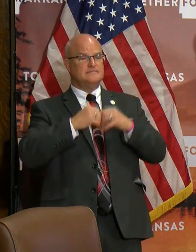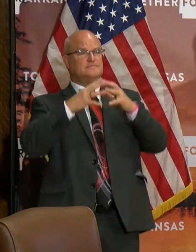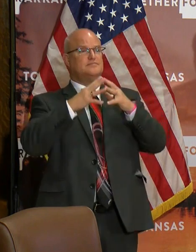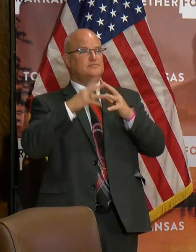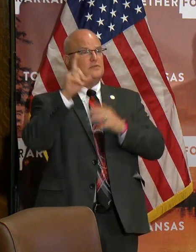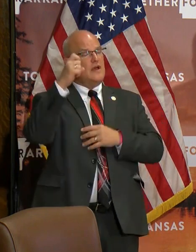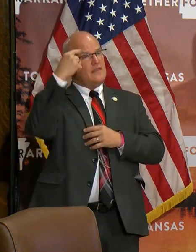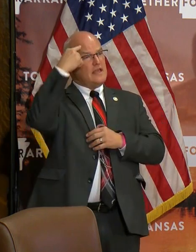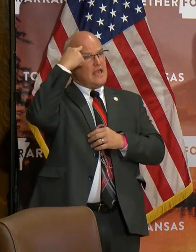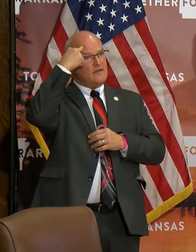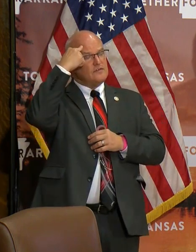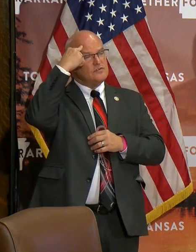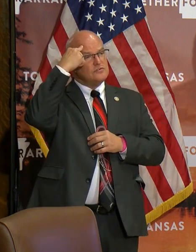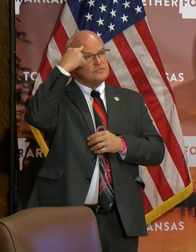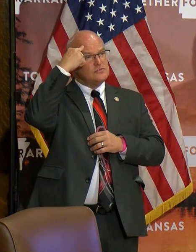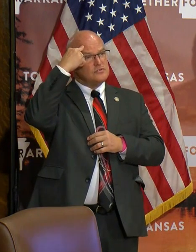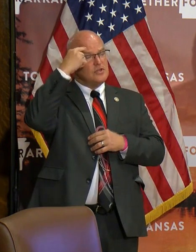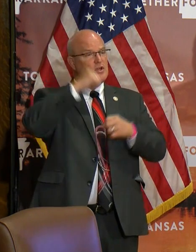the Governor's